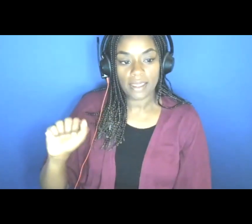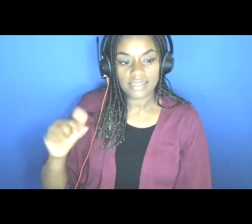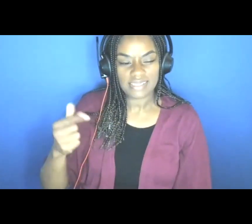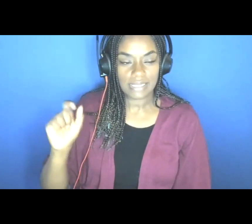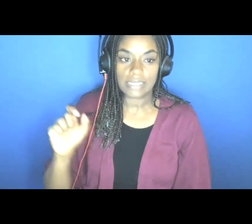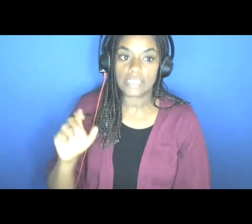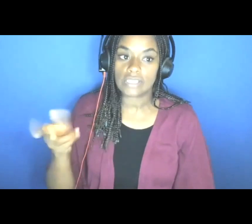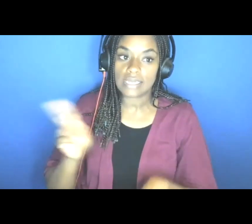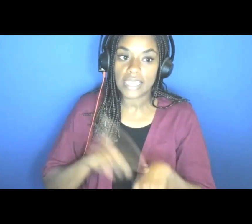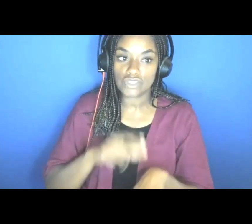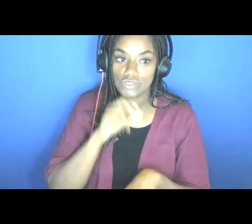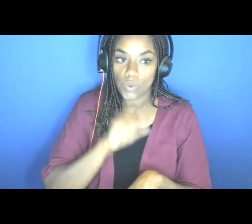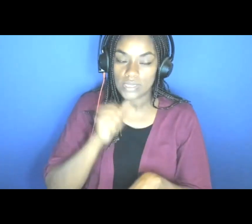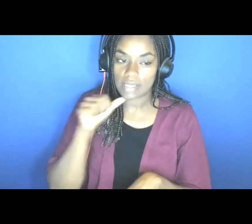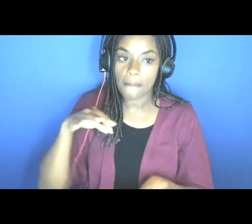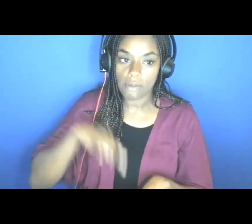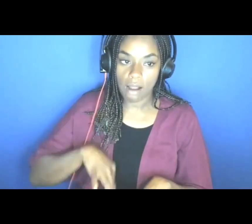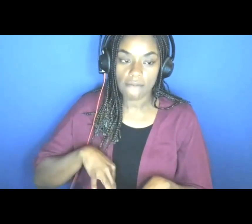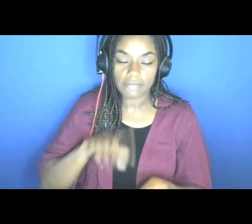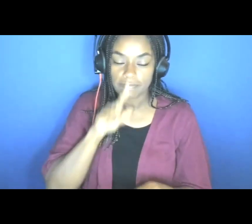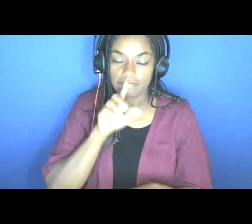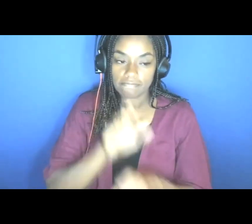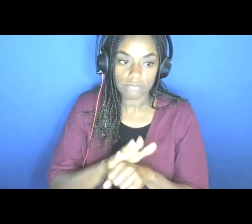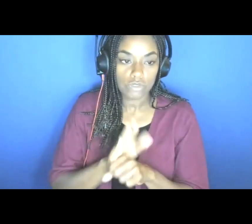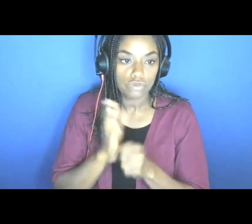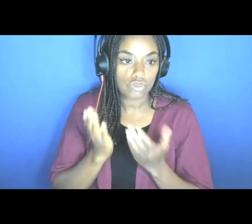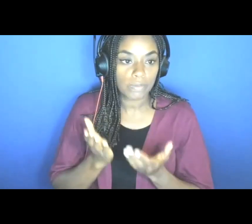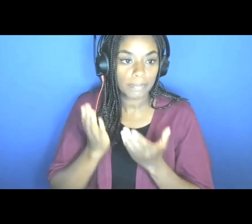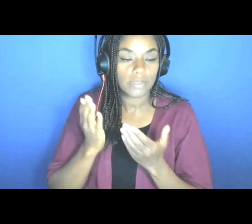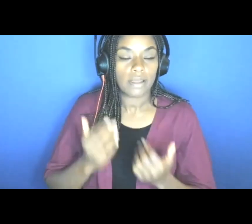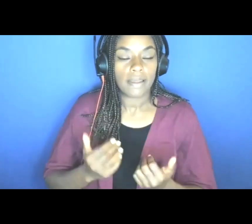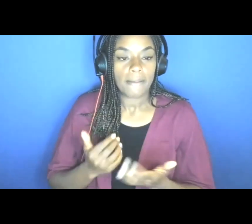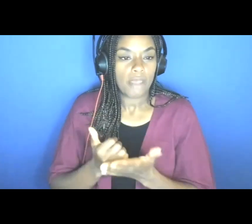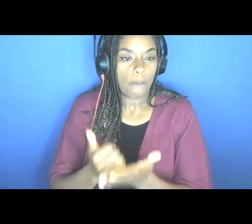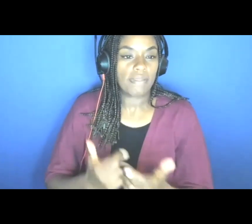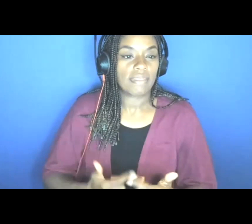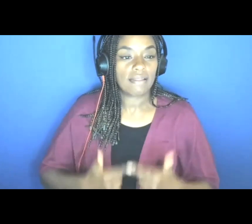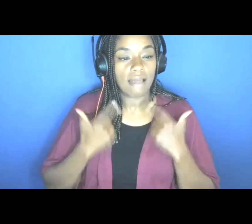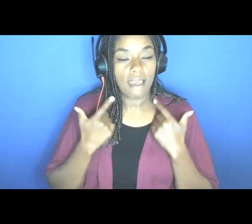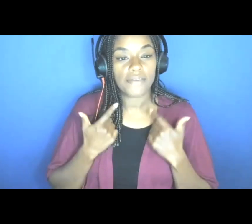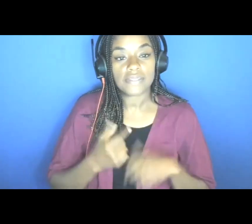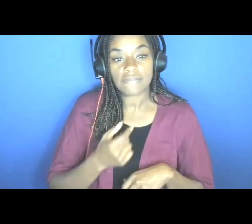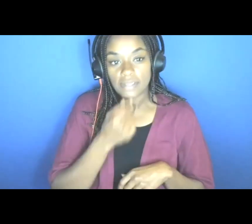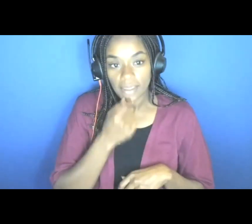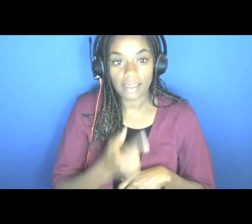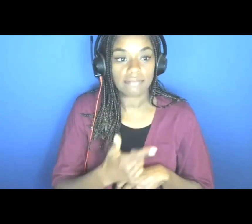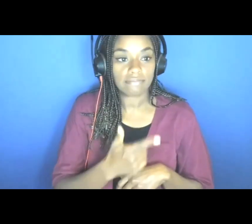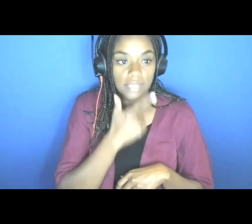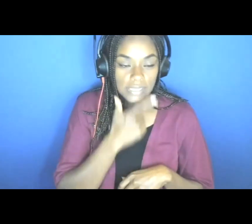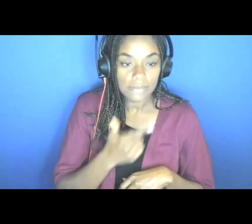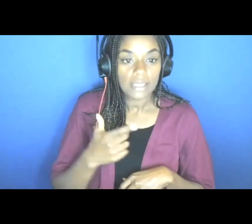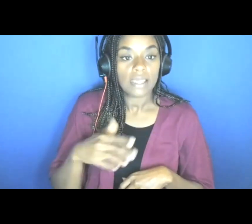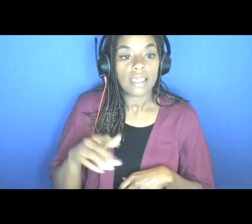nonprofit dedicated to improving the lives of lesbian, gay, bisexual, and transgender older adults,